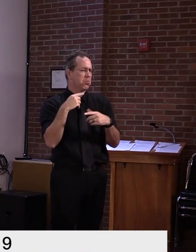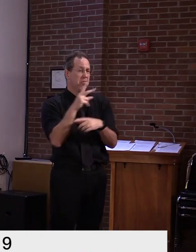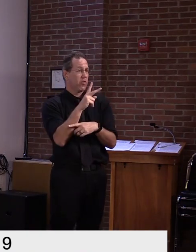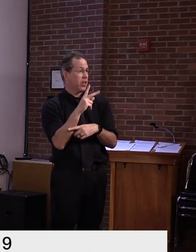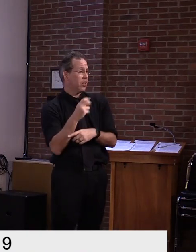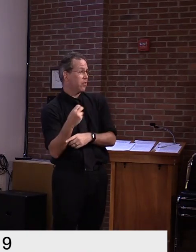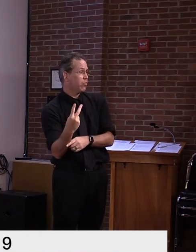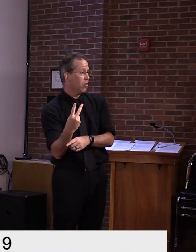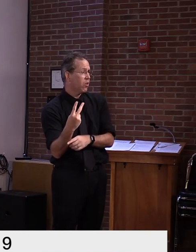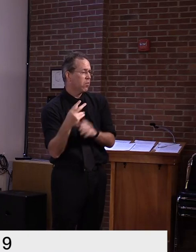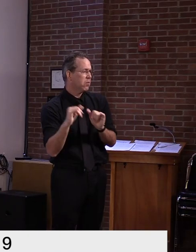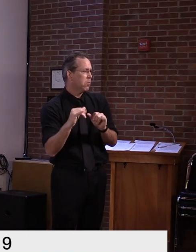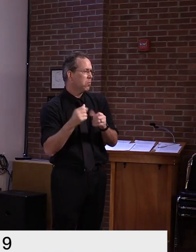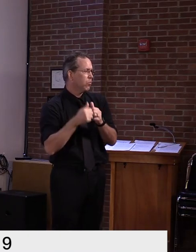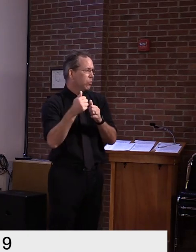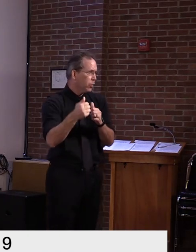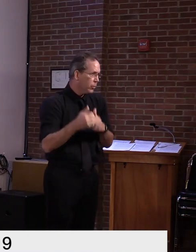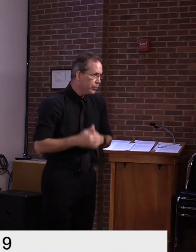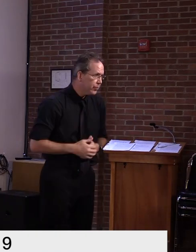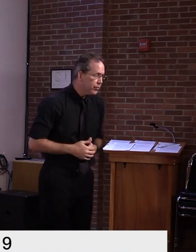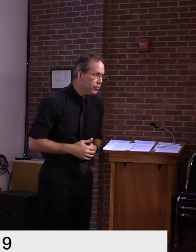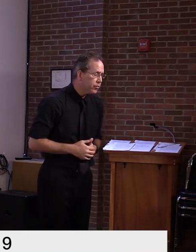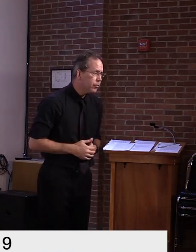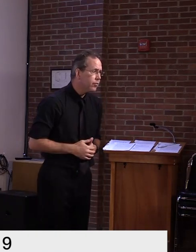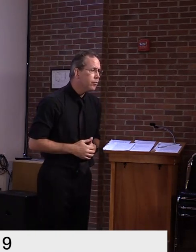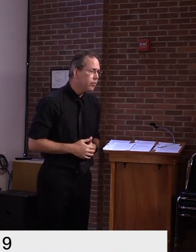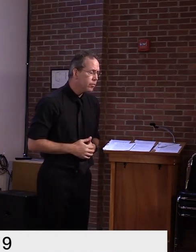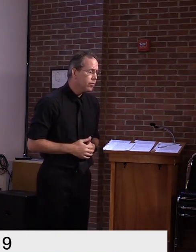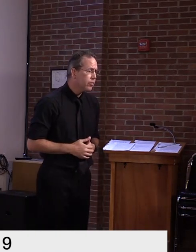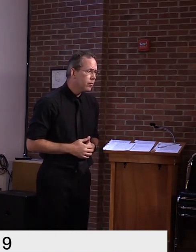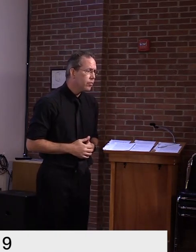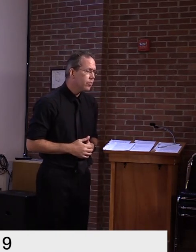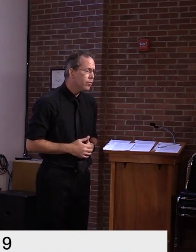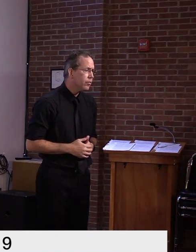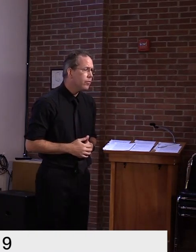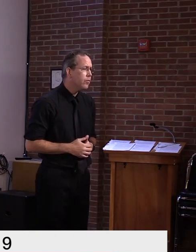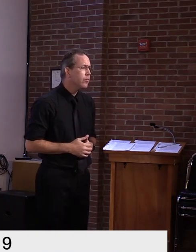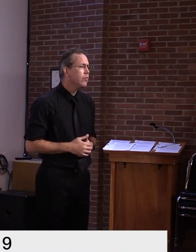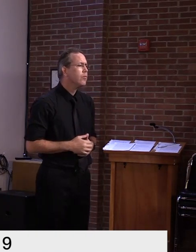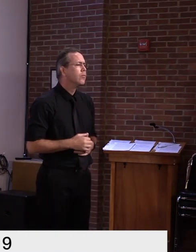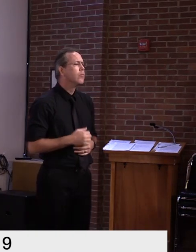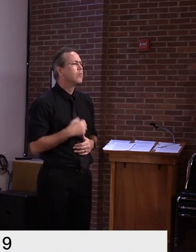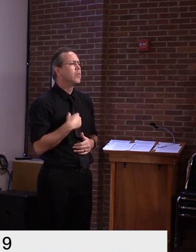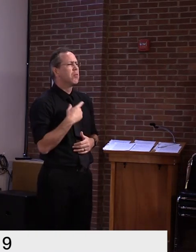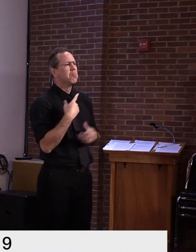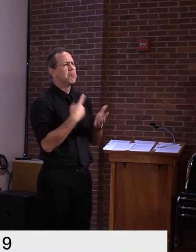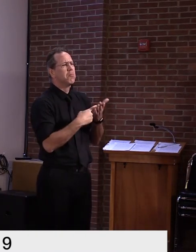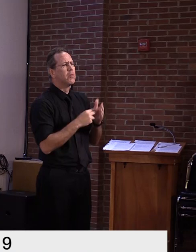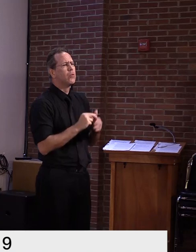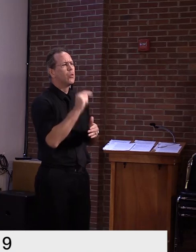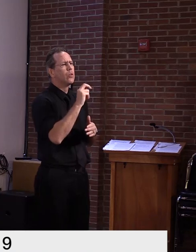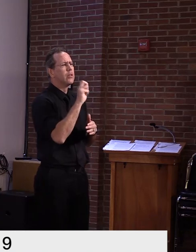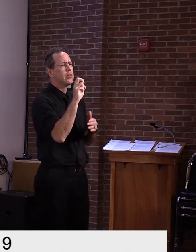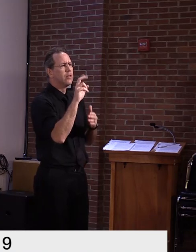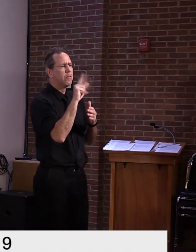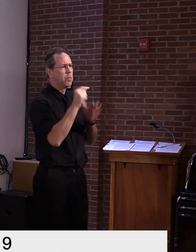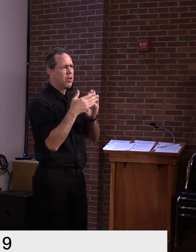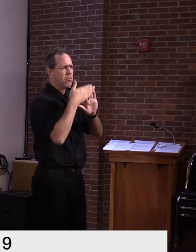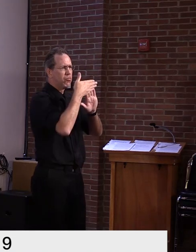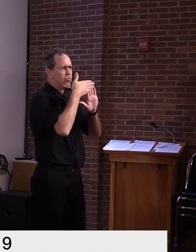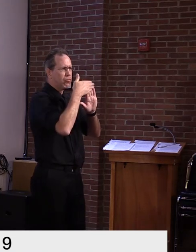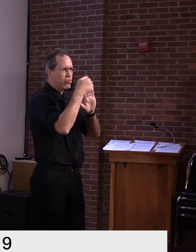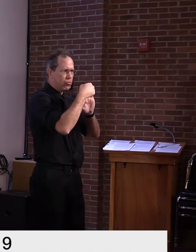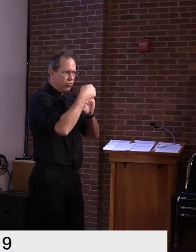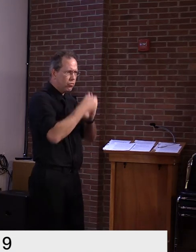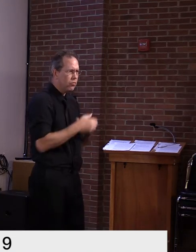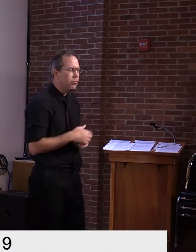well. So lastly, I just want to touch on the regional data. Things across the country are relatively stable.